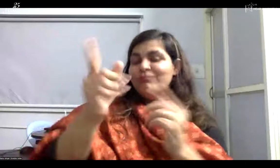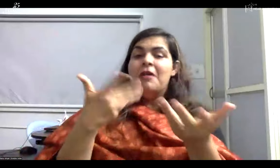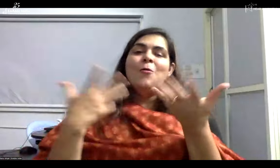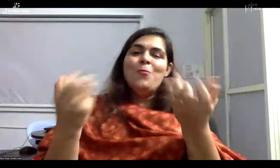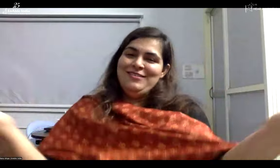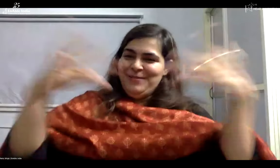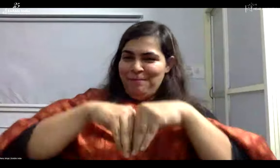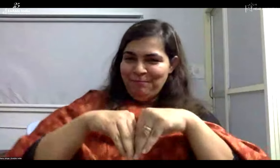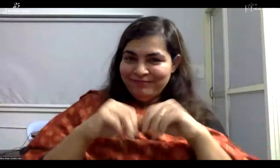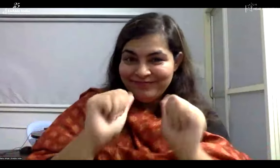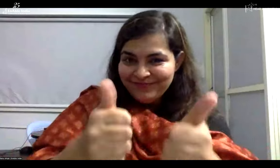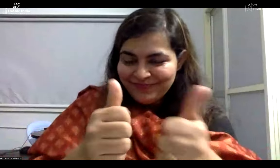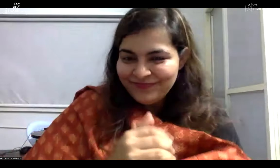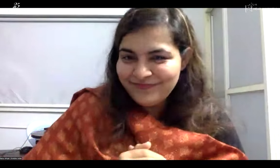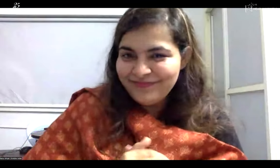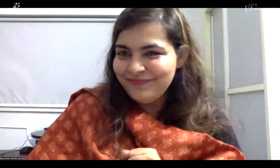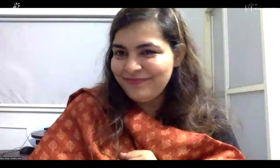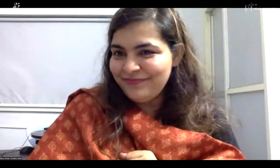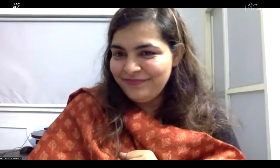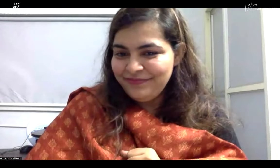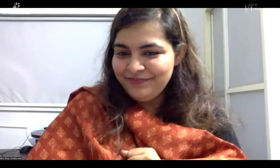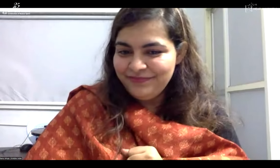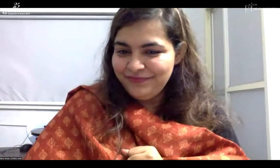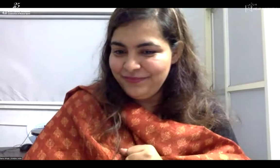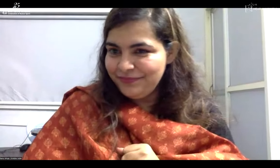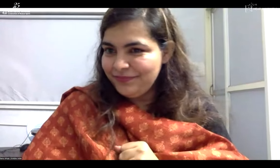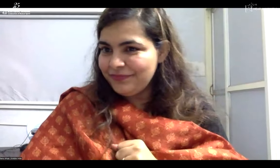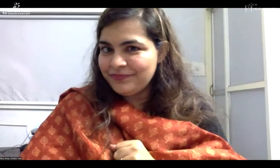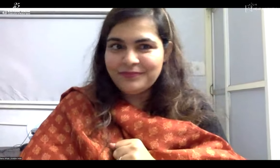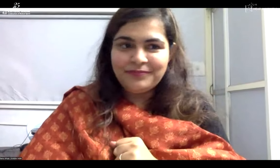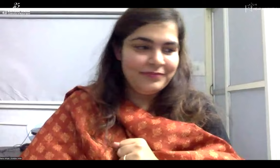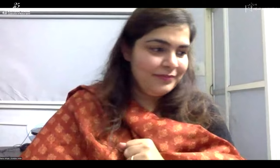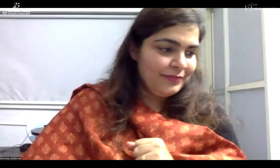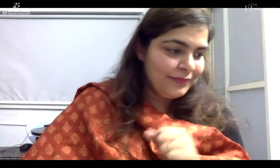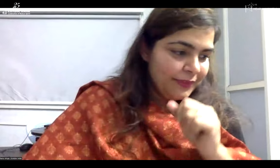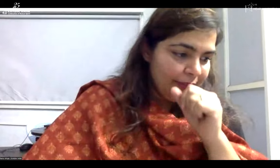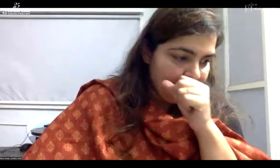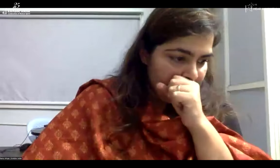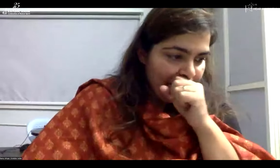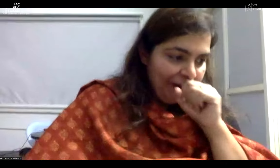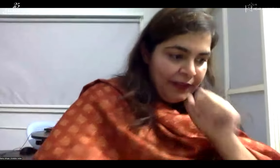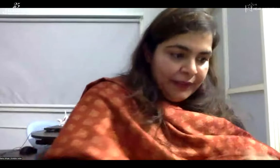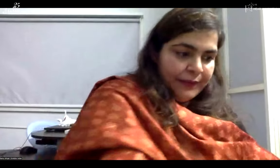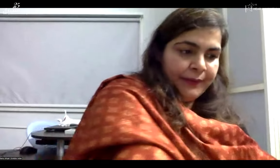here in Kerala, here in India, Maharashtra, Kerala, and different states like